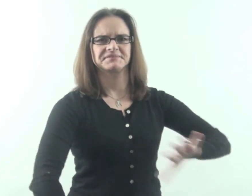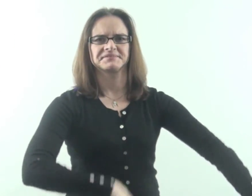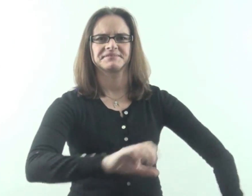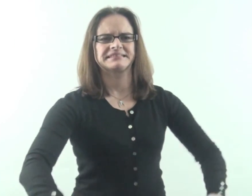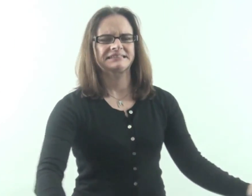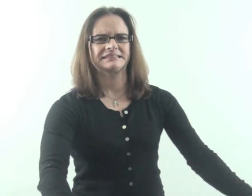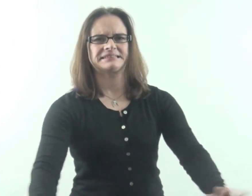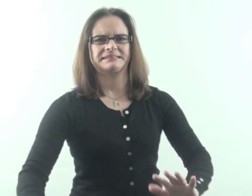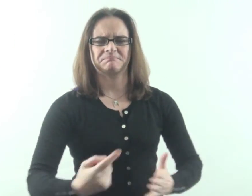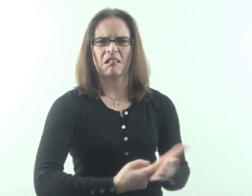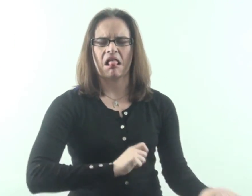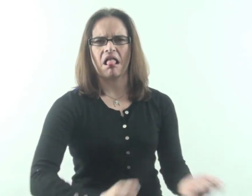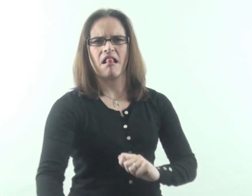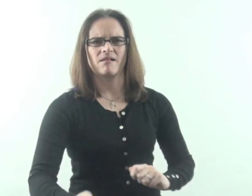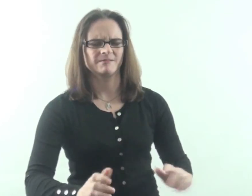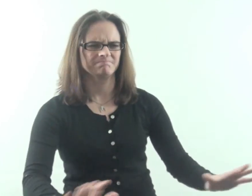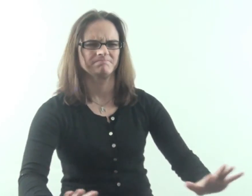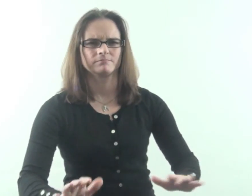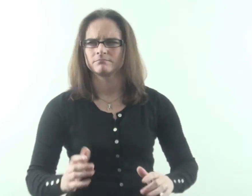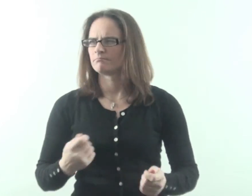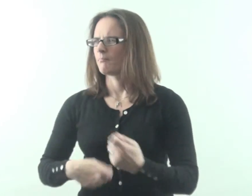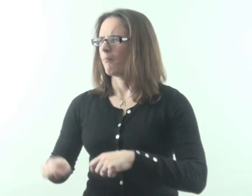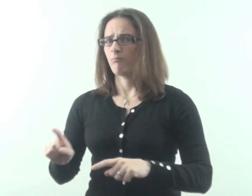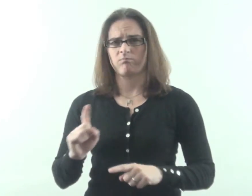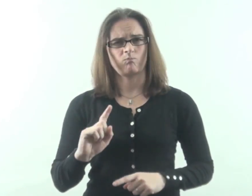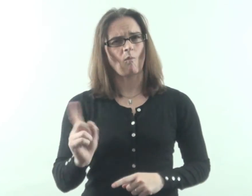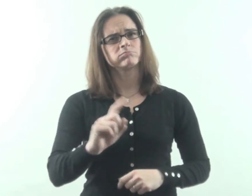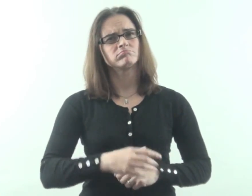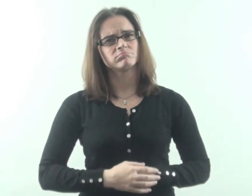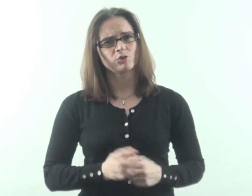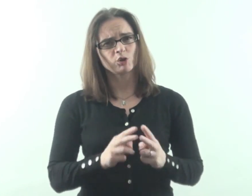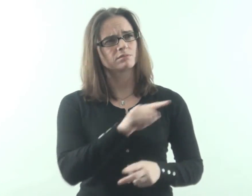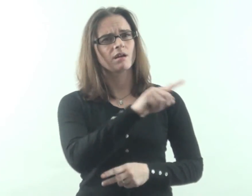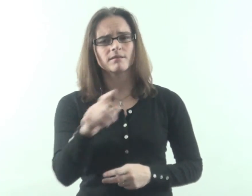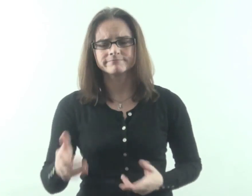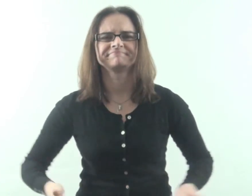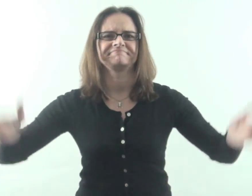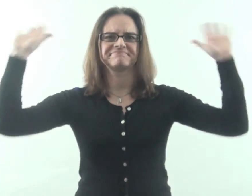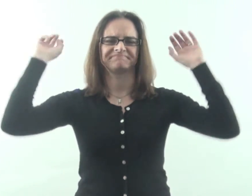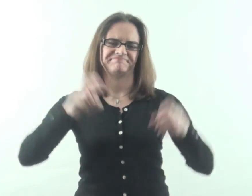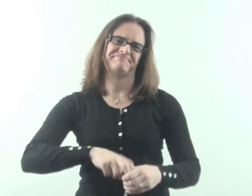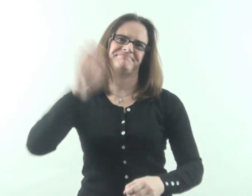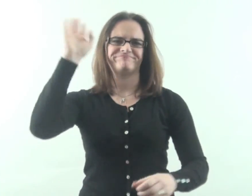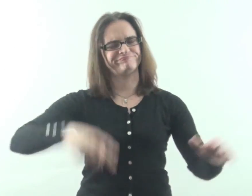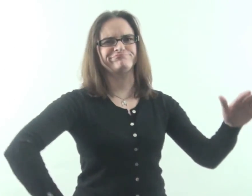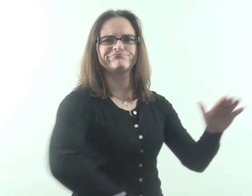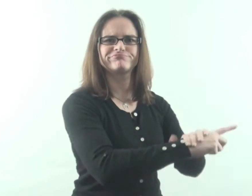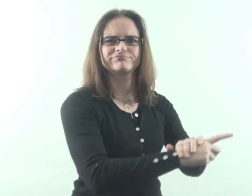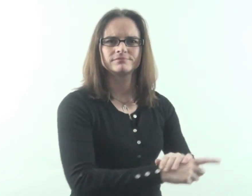now the government seem to be changing things and lowering standards. So what's going to happen? Interpreters are going to leave